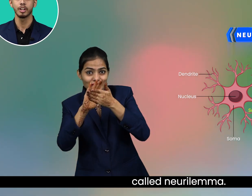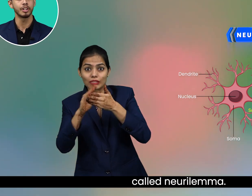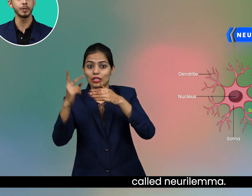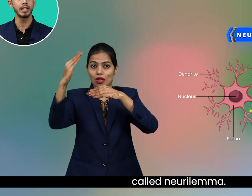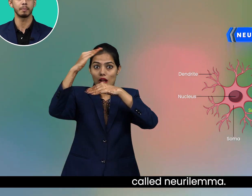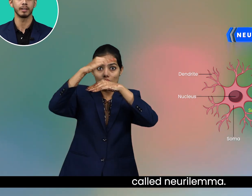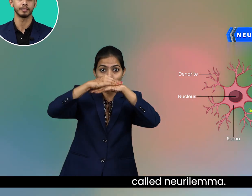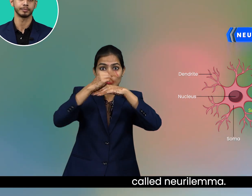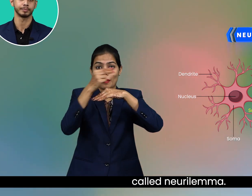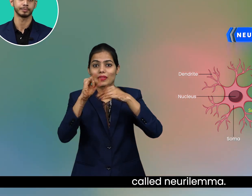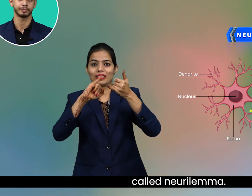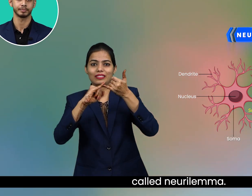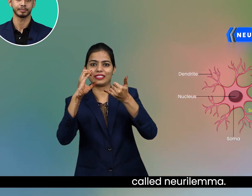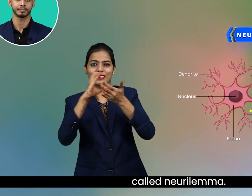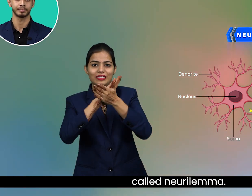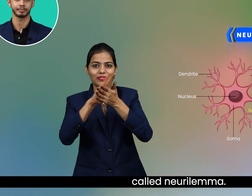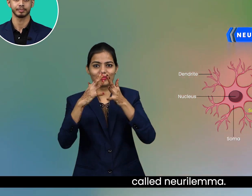called neurolemma.